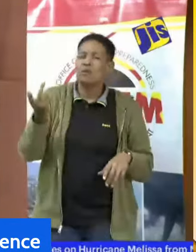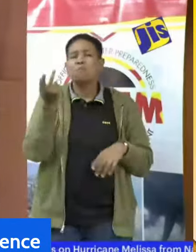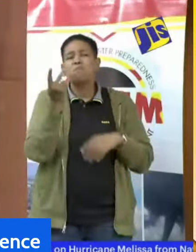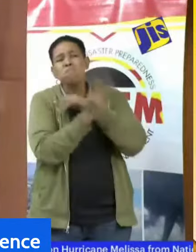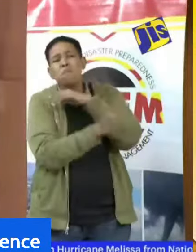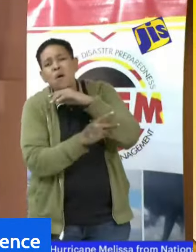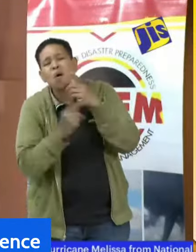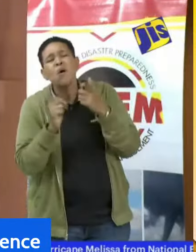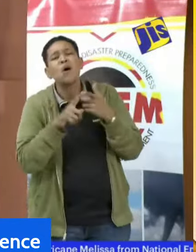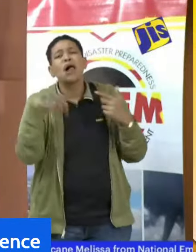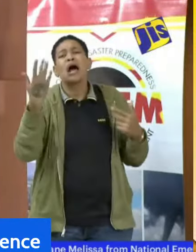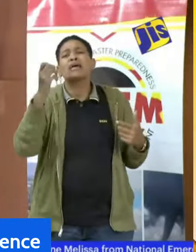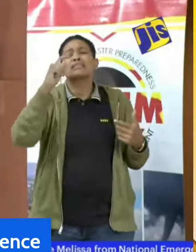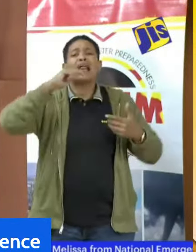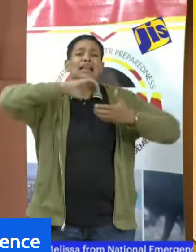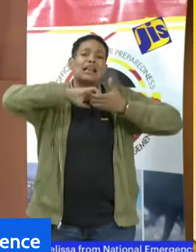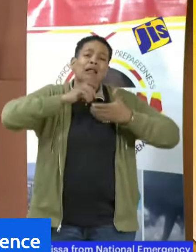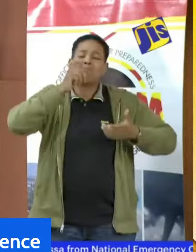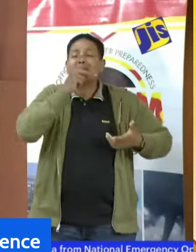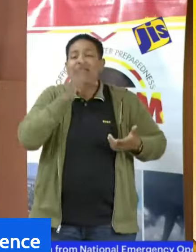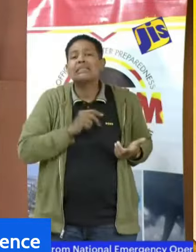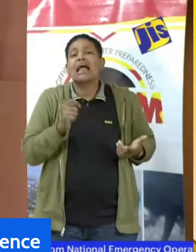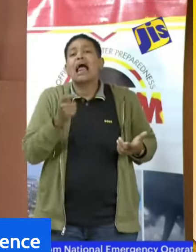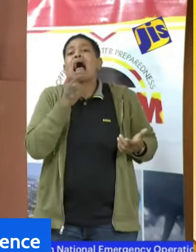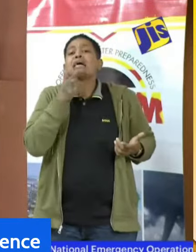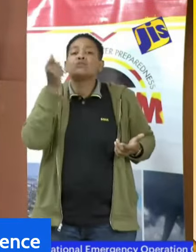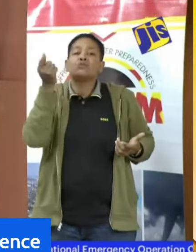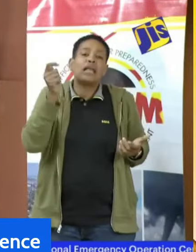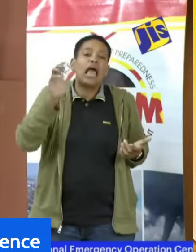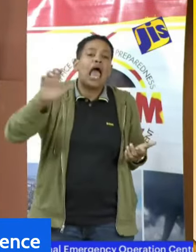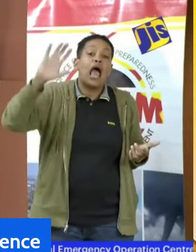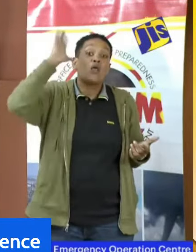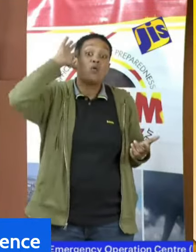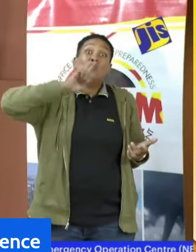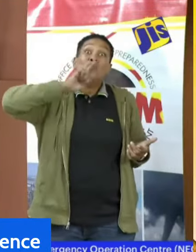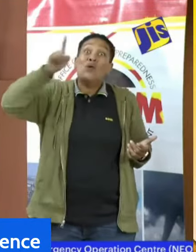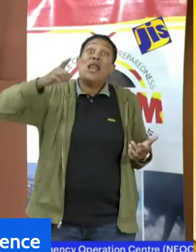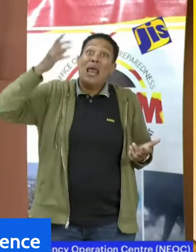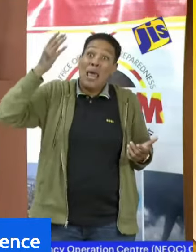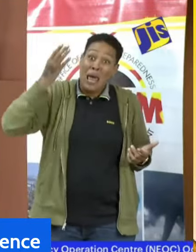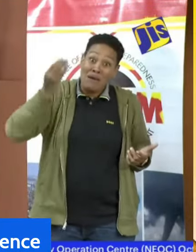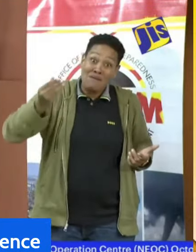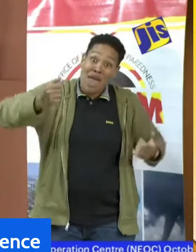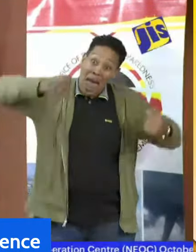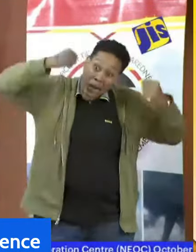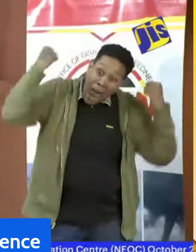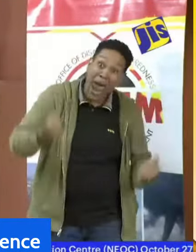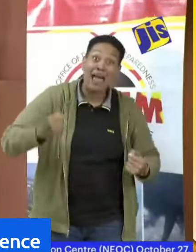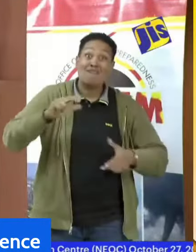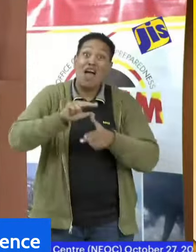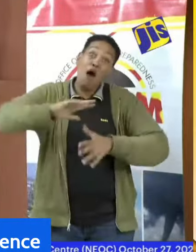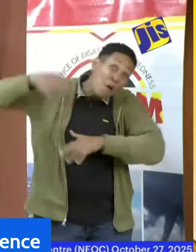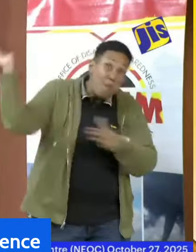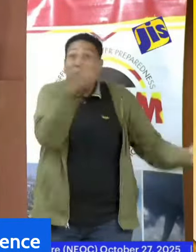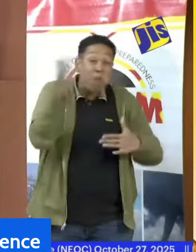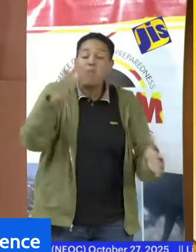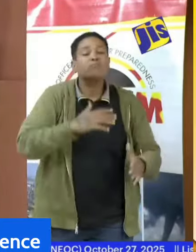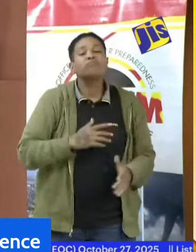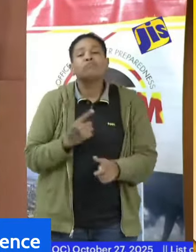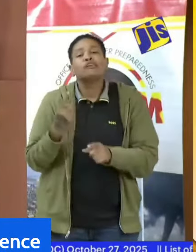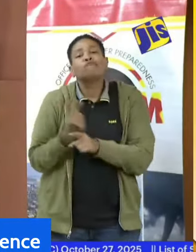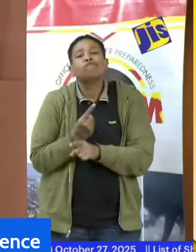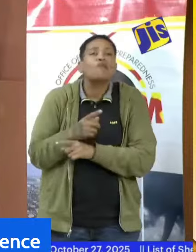Portland and St. Thomas, Kingston, St. Andrew, St. Catherine would really experience any hurricane force winds at this